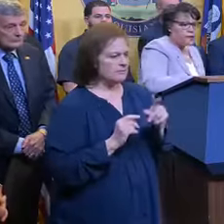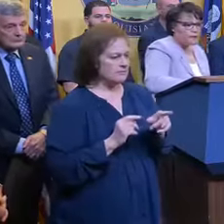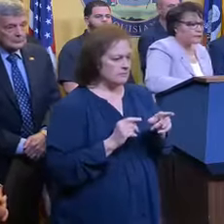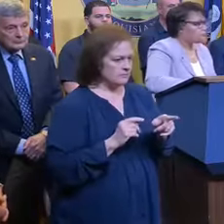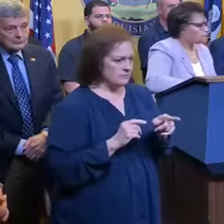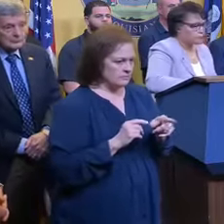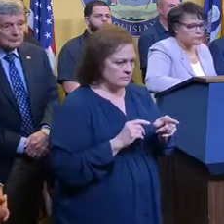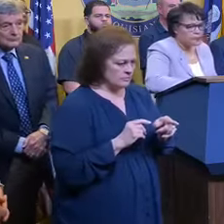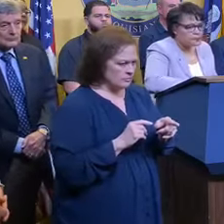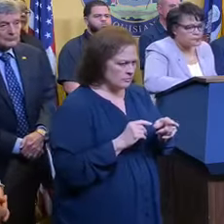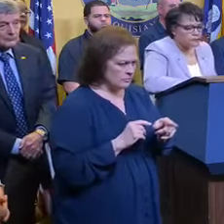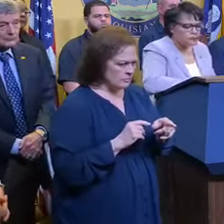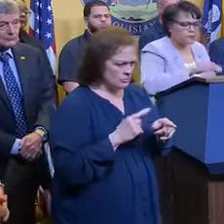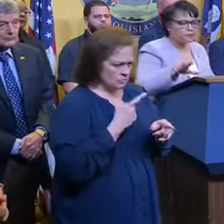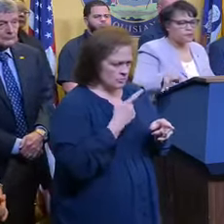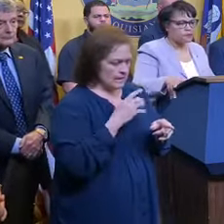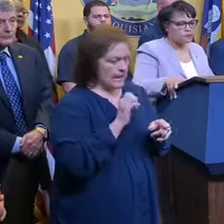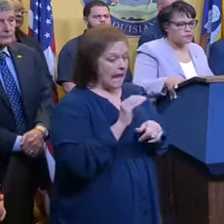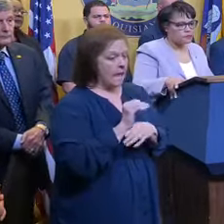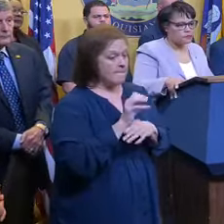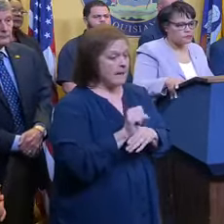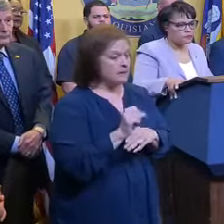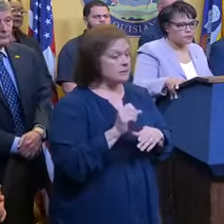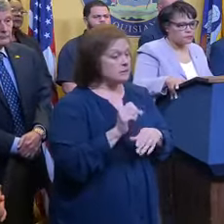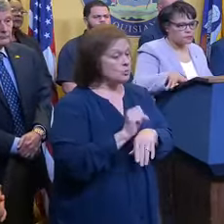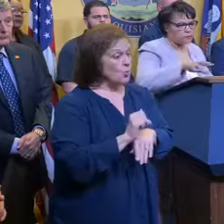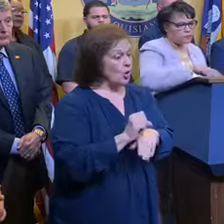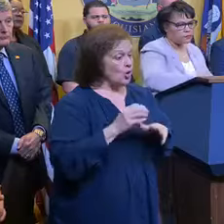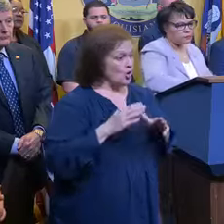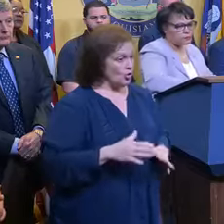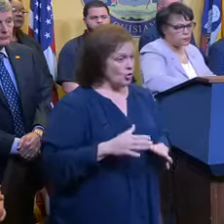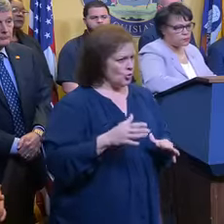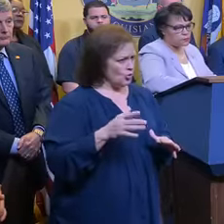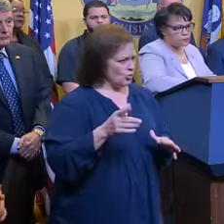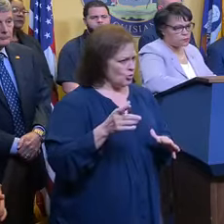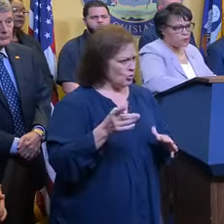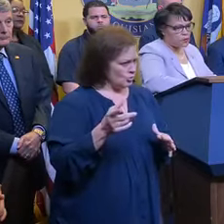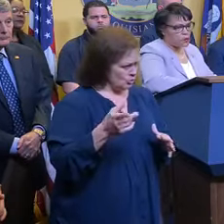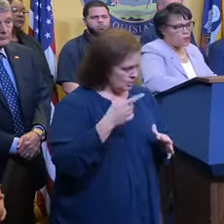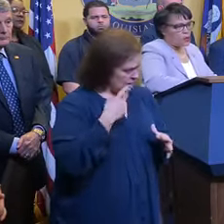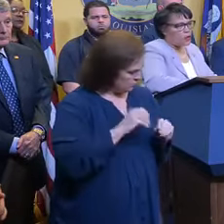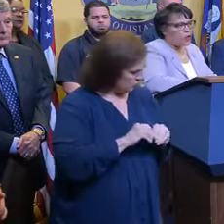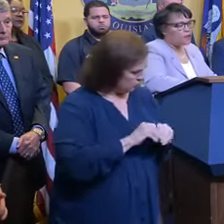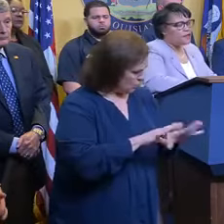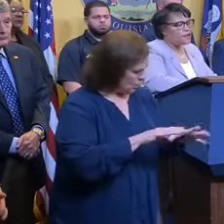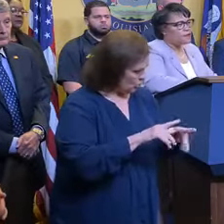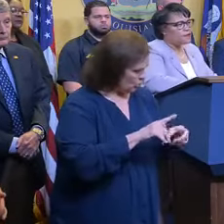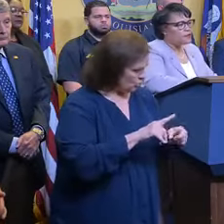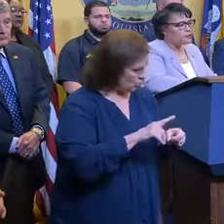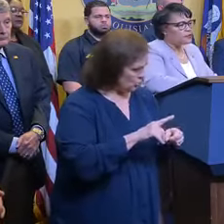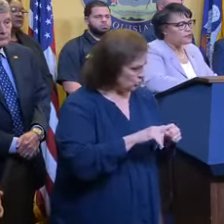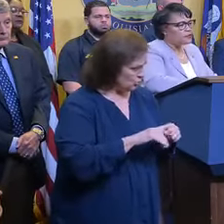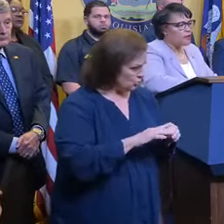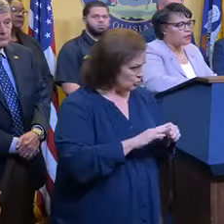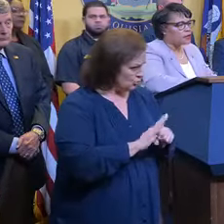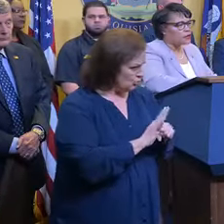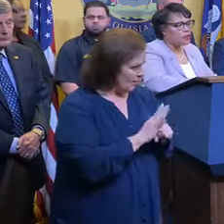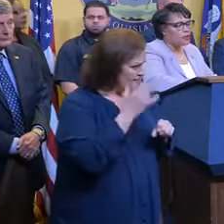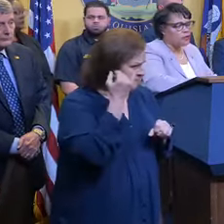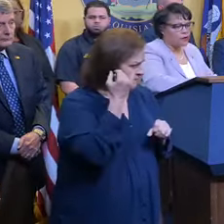this. WWNO. When were the EMS workers exposed to the coronavirus patient? Well, this